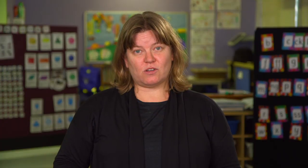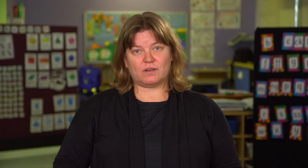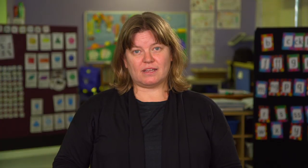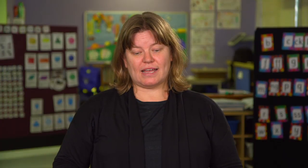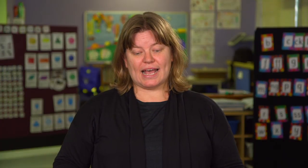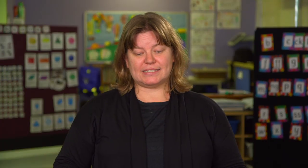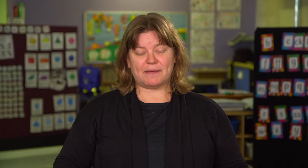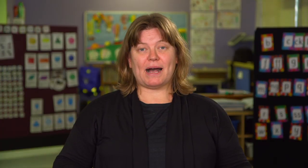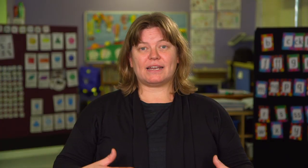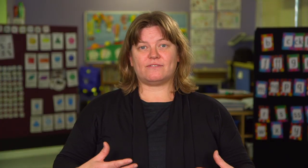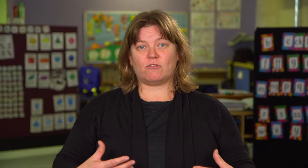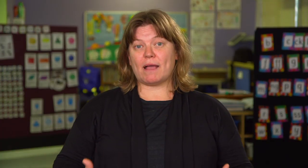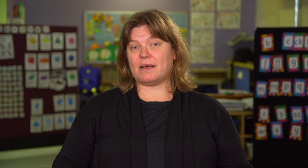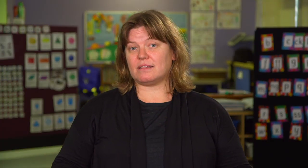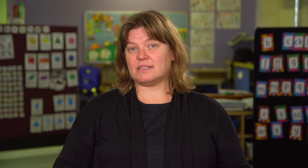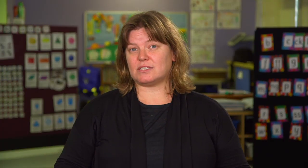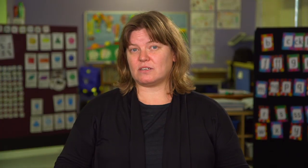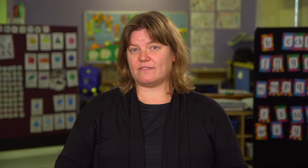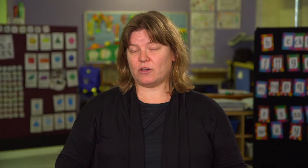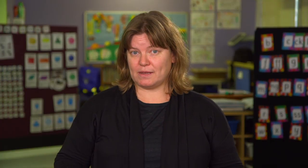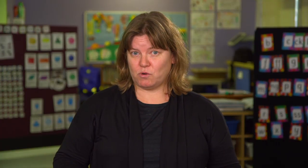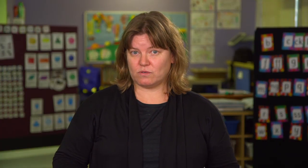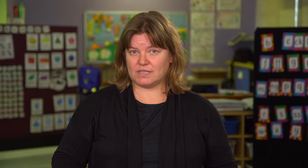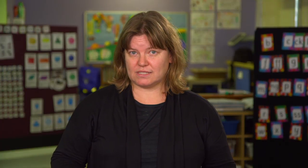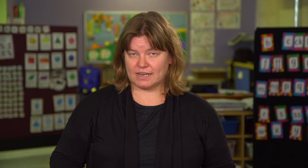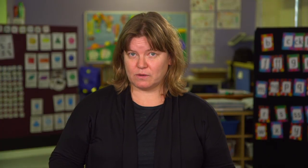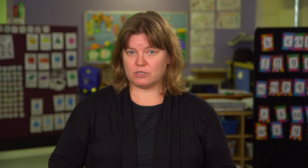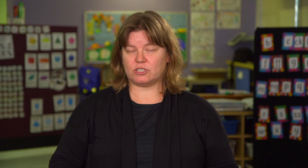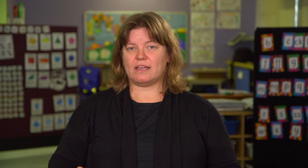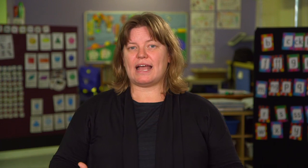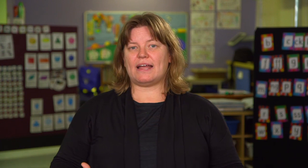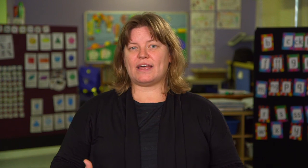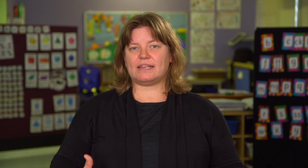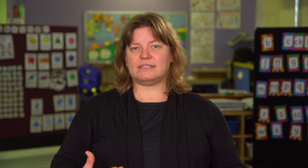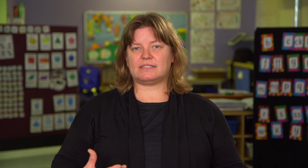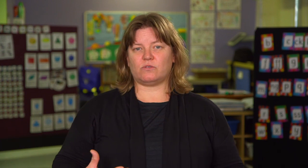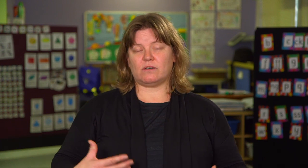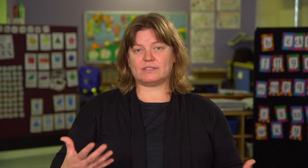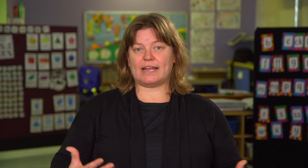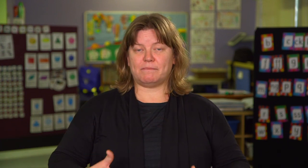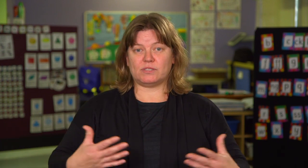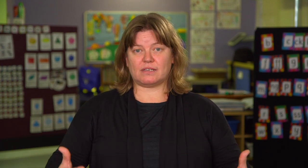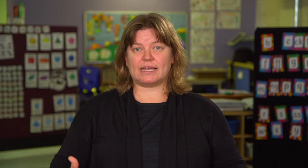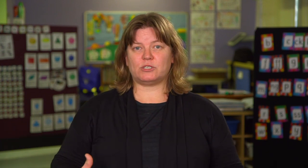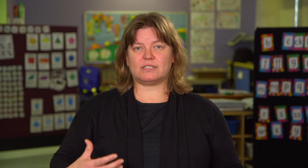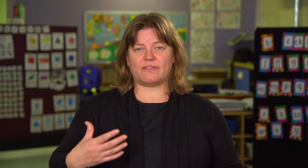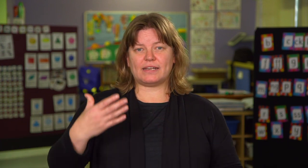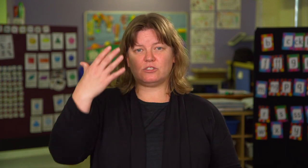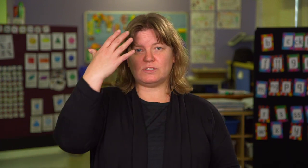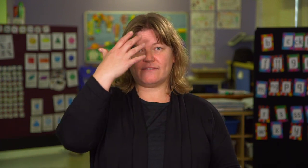song has a part of grammar that's very important in sign language, and that is, or in Auslan, in most sign languages, and that is using